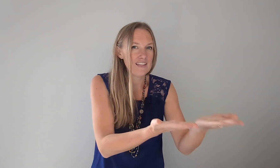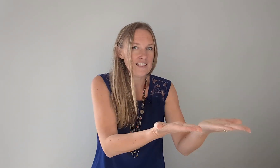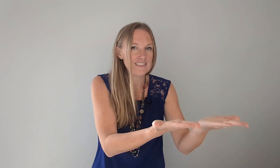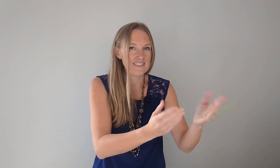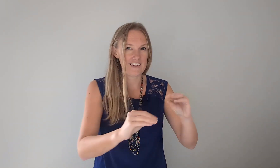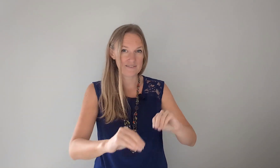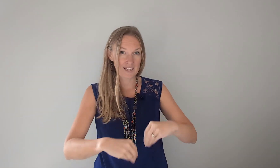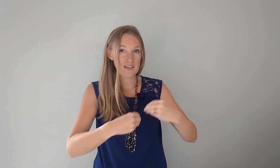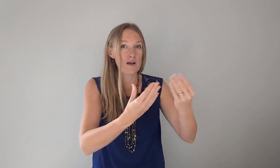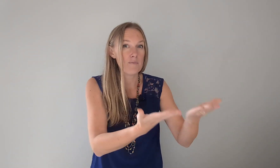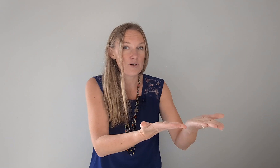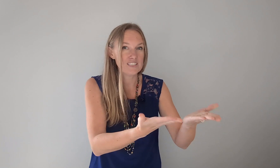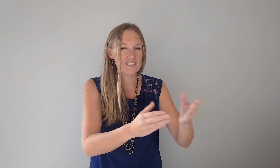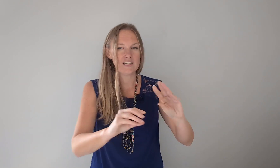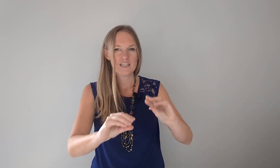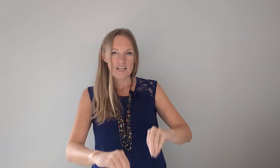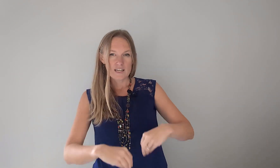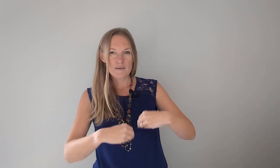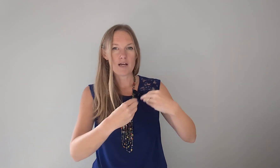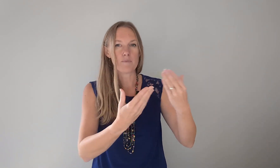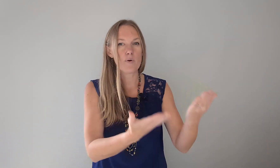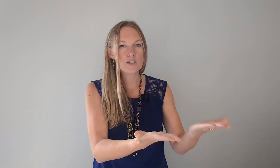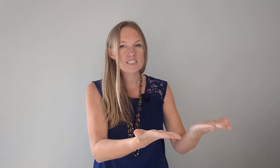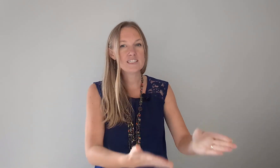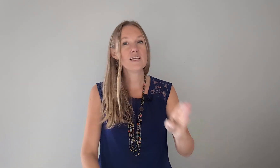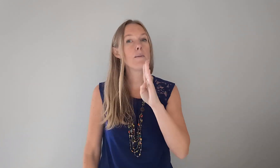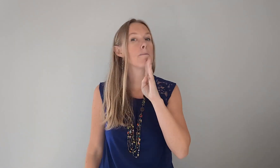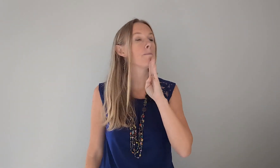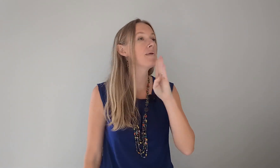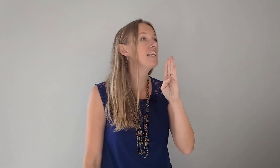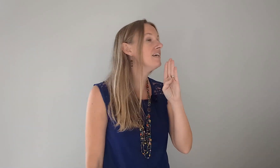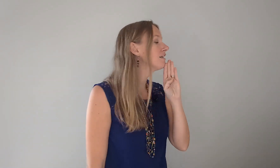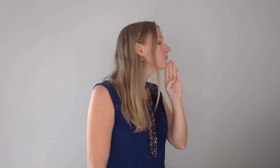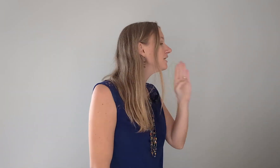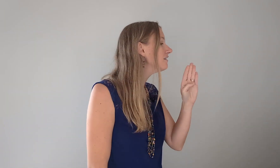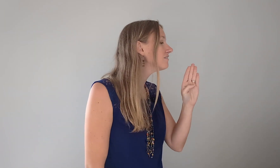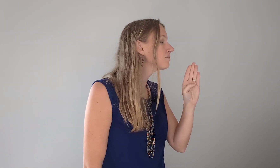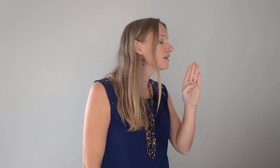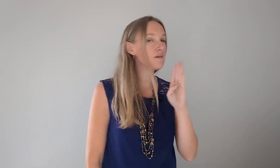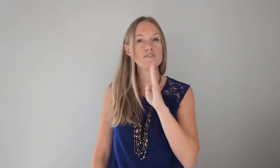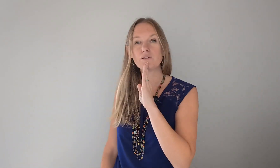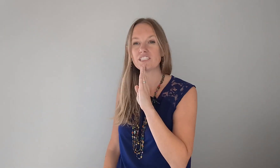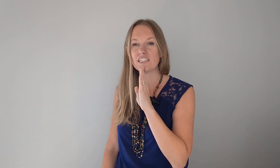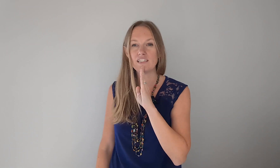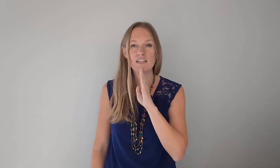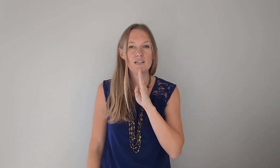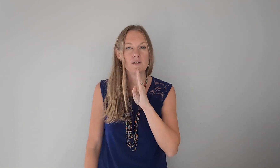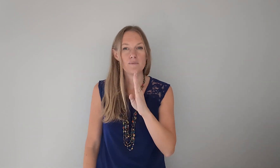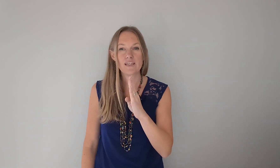then it's there. Okay, portion. And my portion be, a B coming out from your chin, be